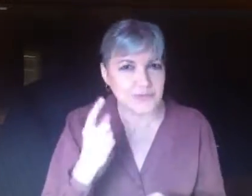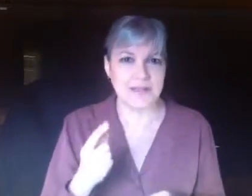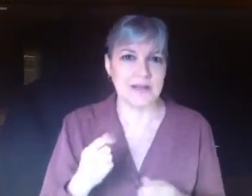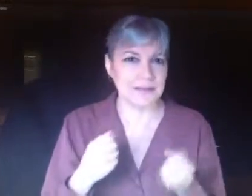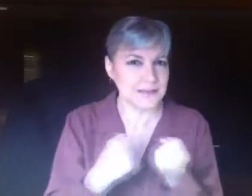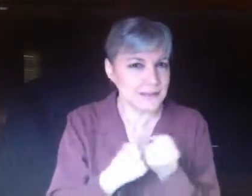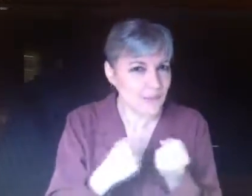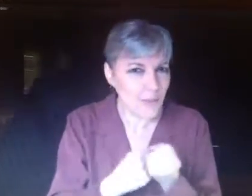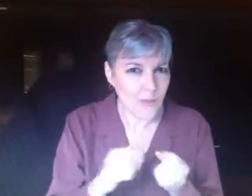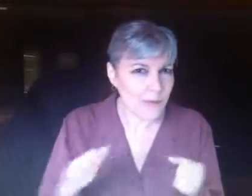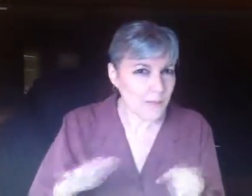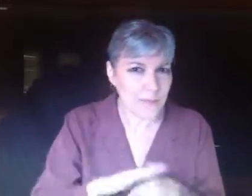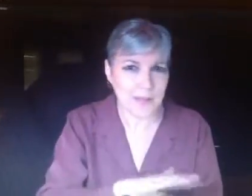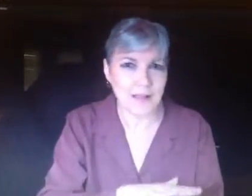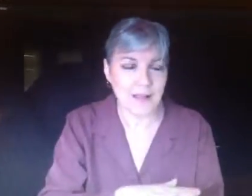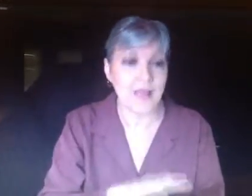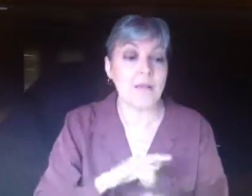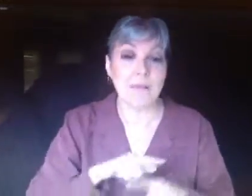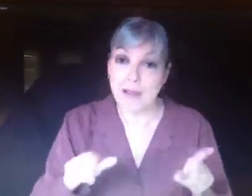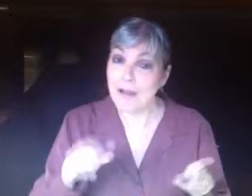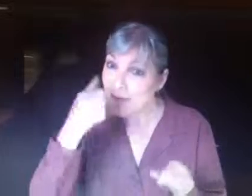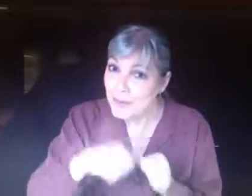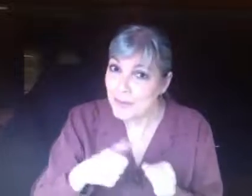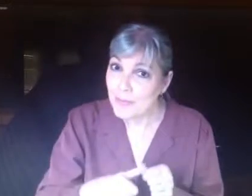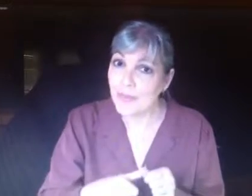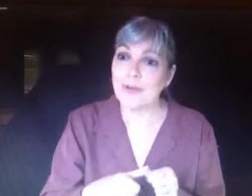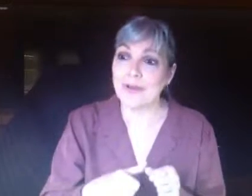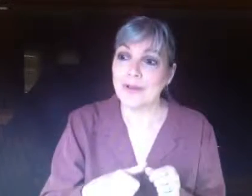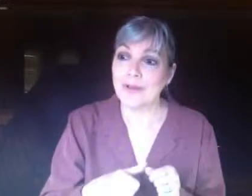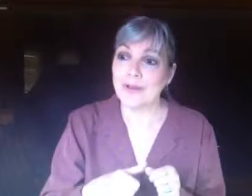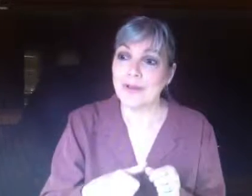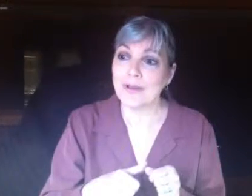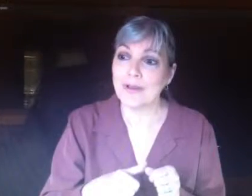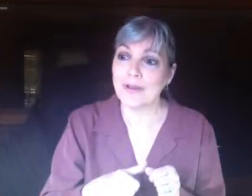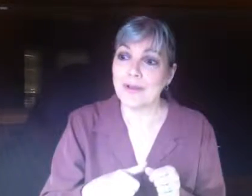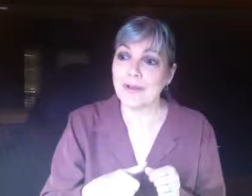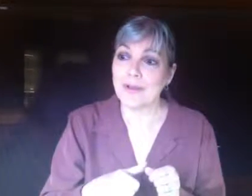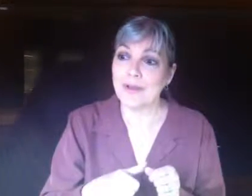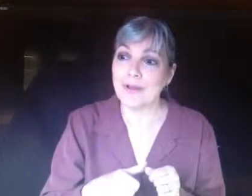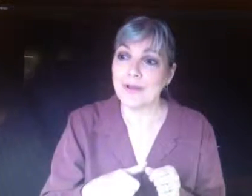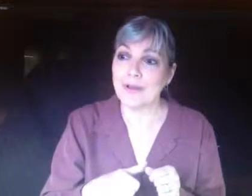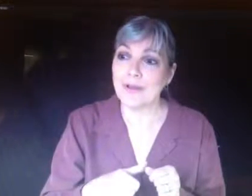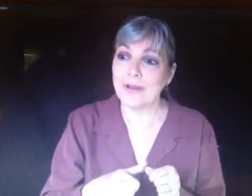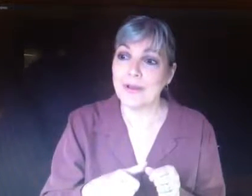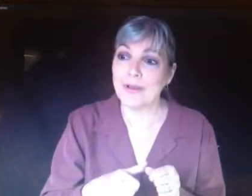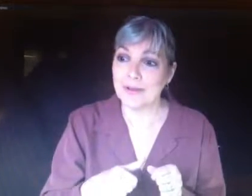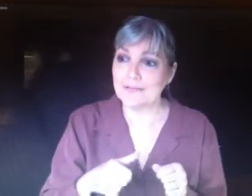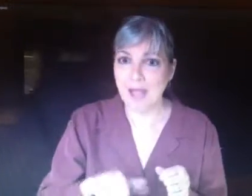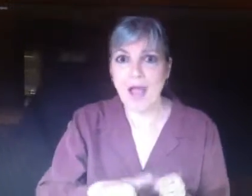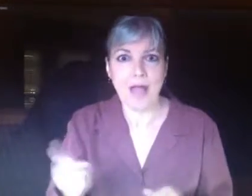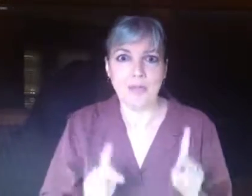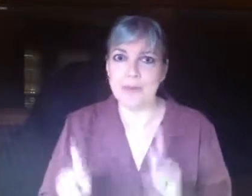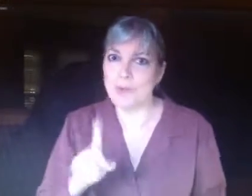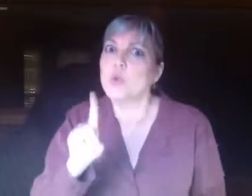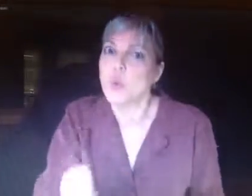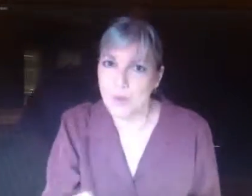a lot of people expect that everyone is going to understand the situation and they're going to be able to help you. But you need to